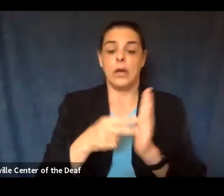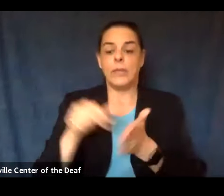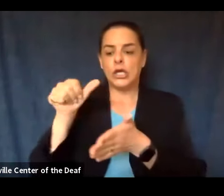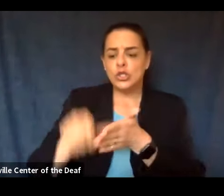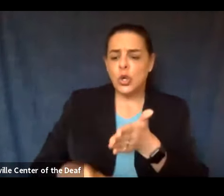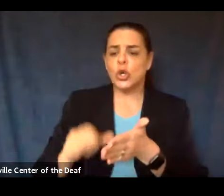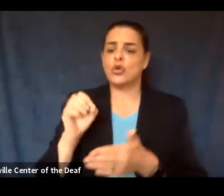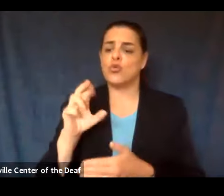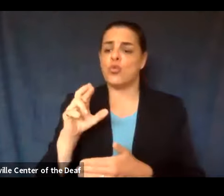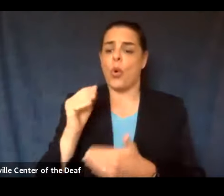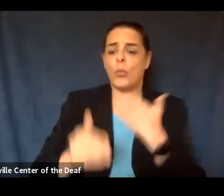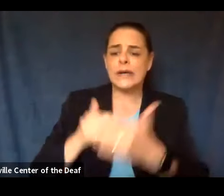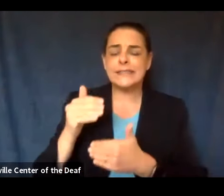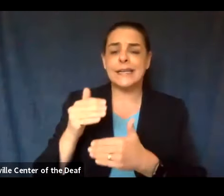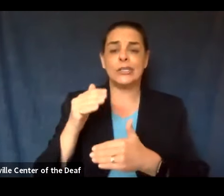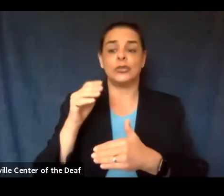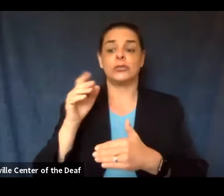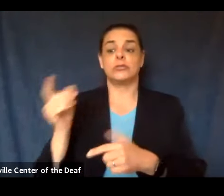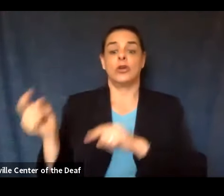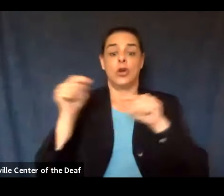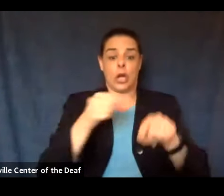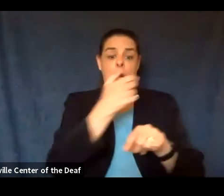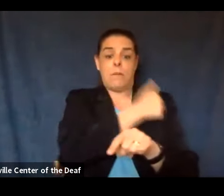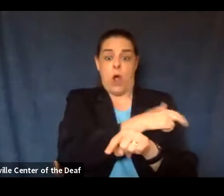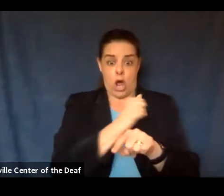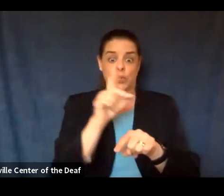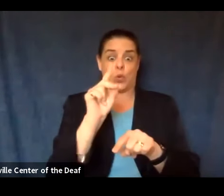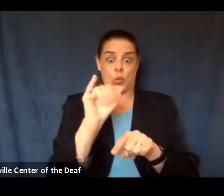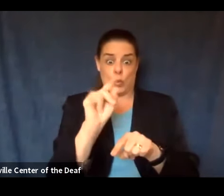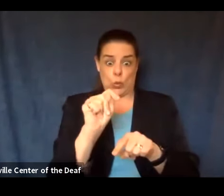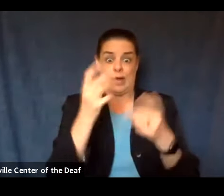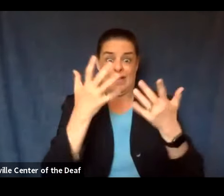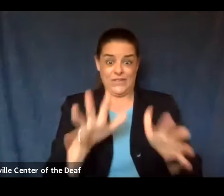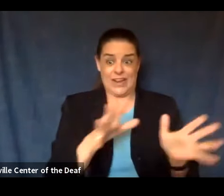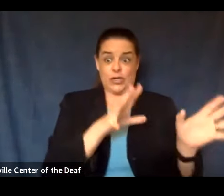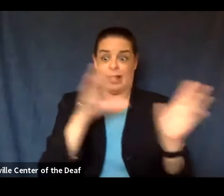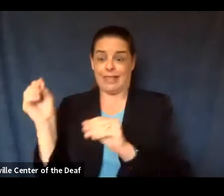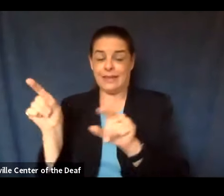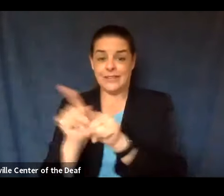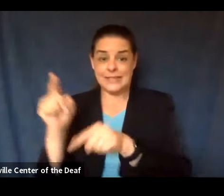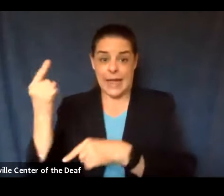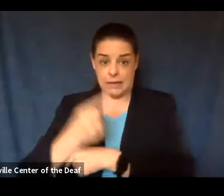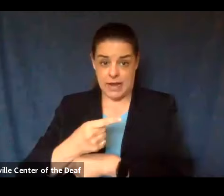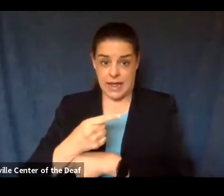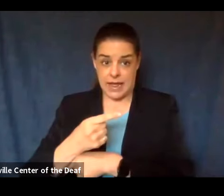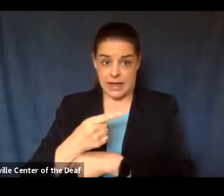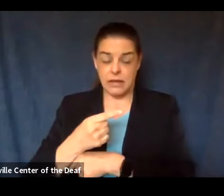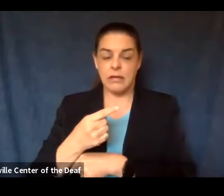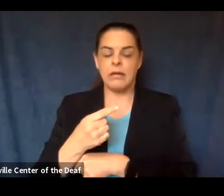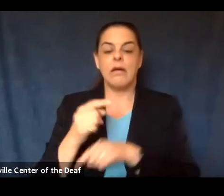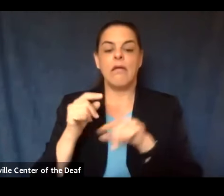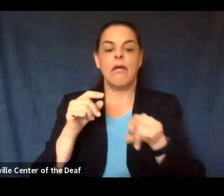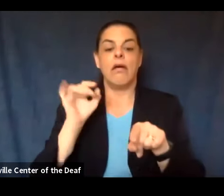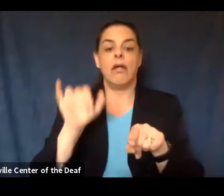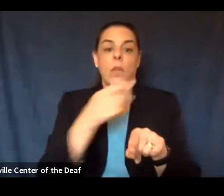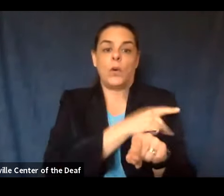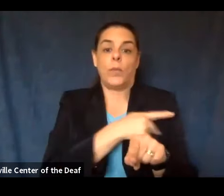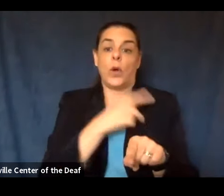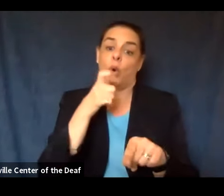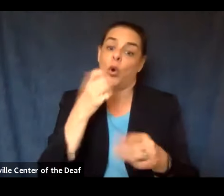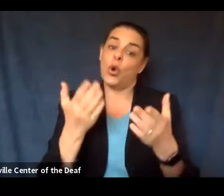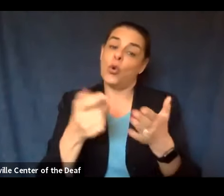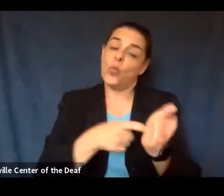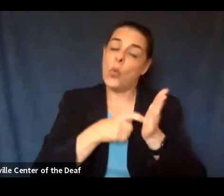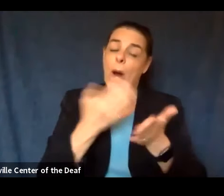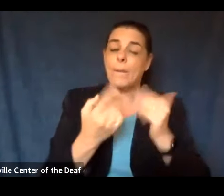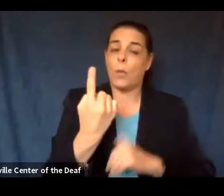procedures that are done on our campus where you can come, have that procedure done, and leave the same day And for those patients that require just a